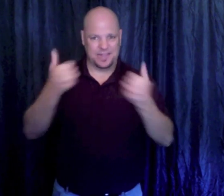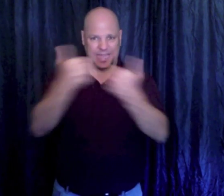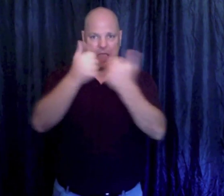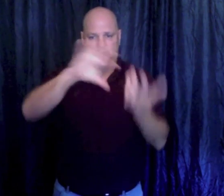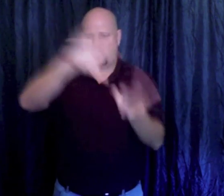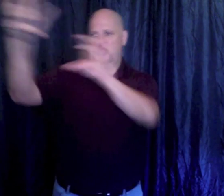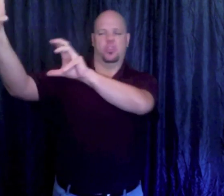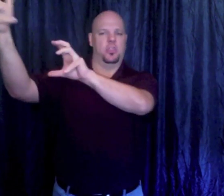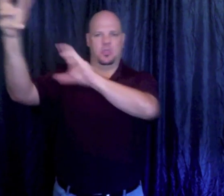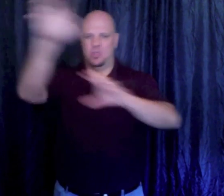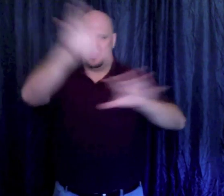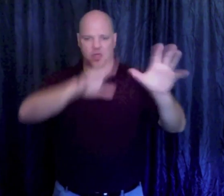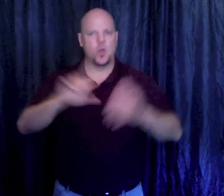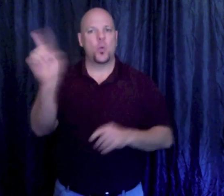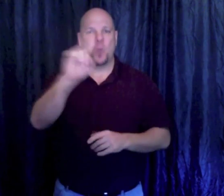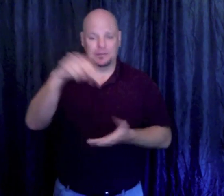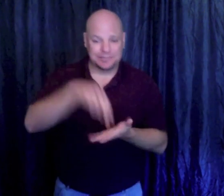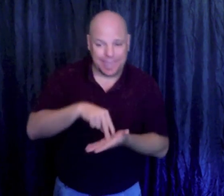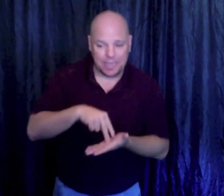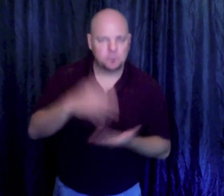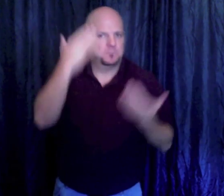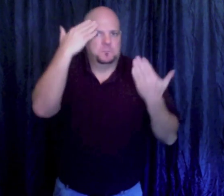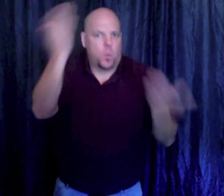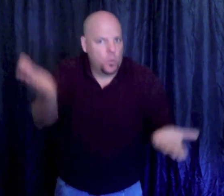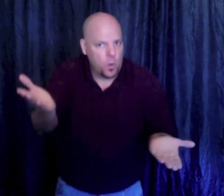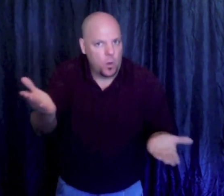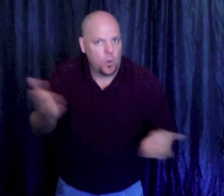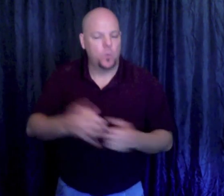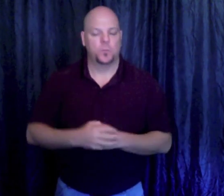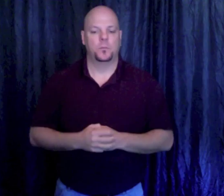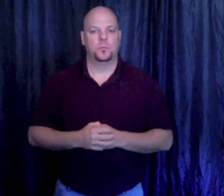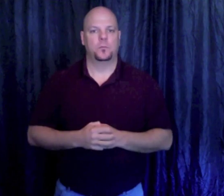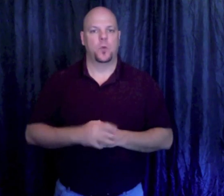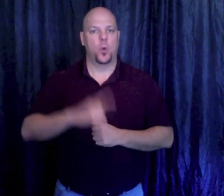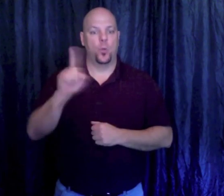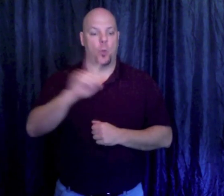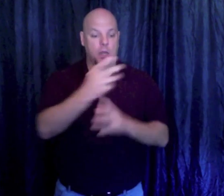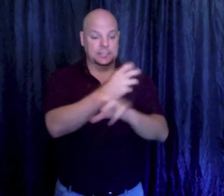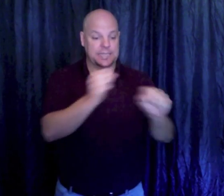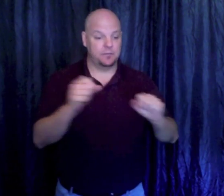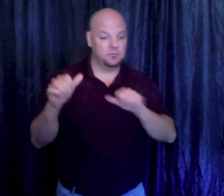one would know where the goal was. No one would know where it was safe to stand. The spectators wouldn't know where to